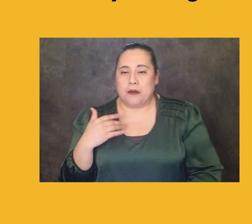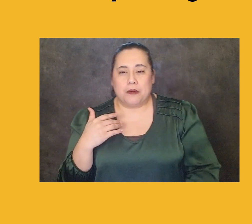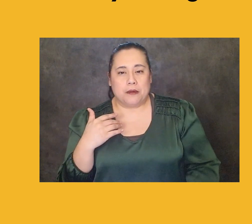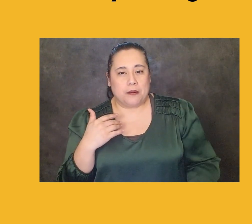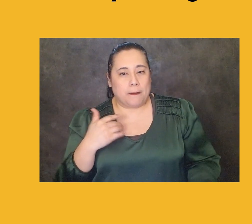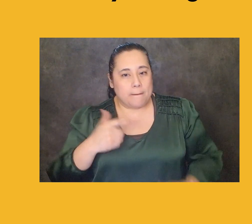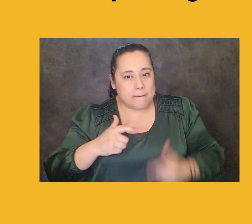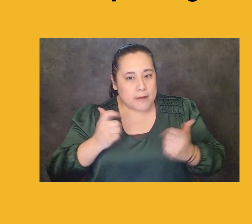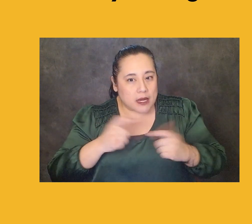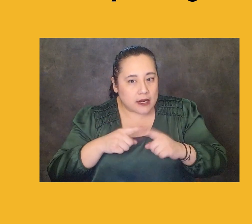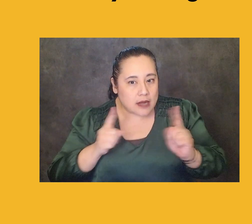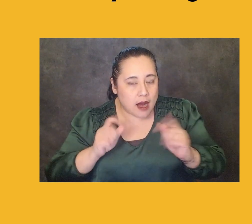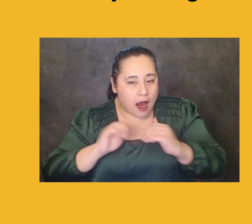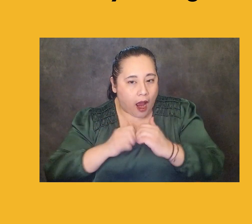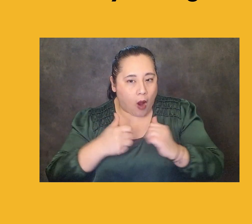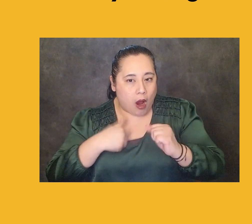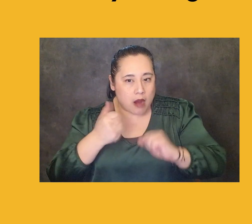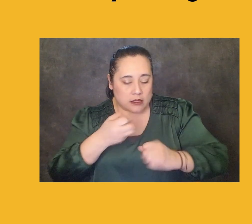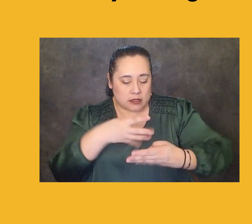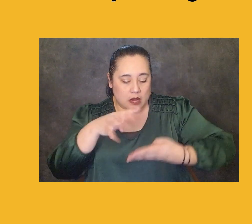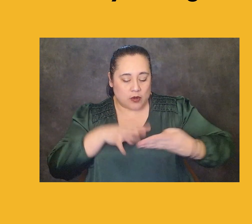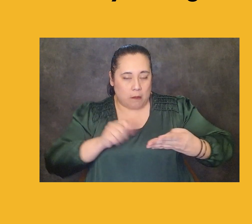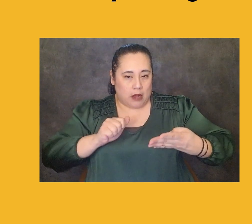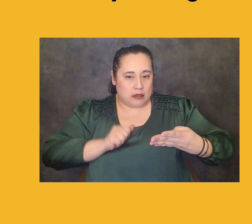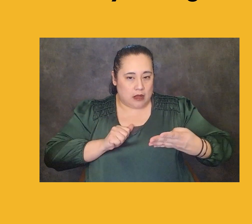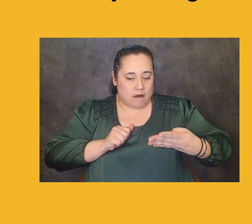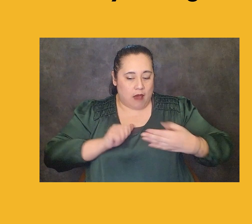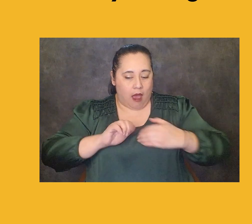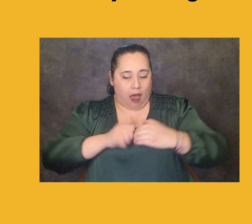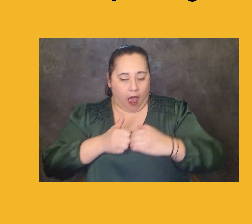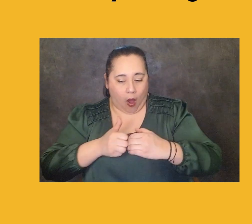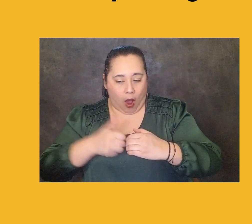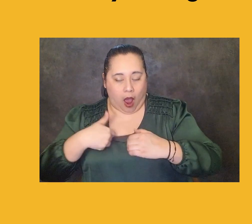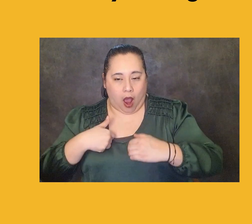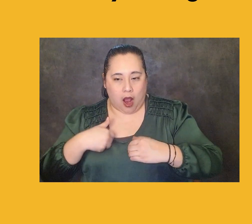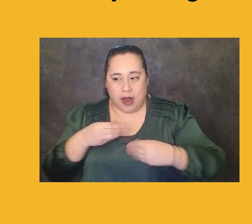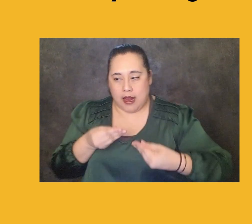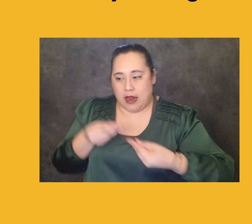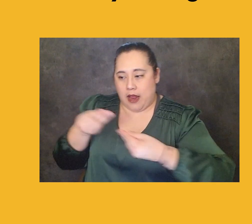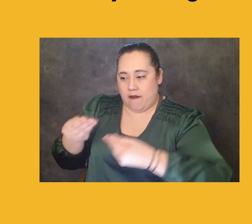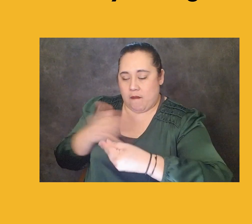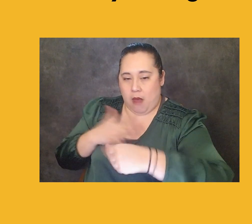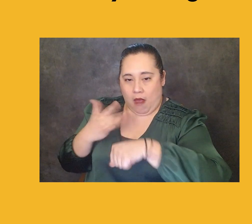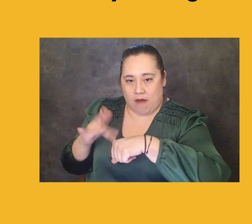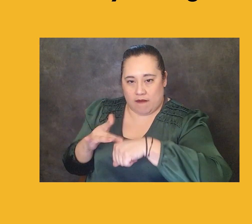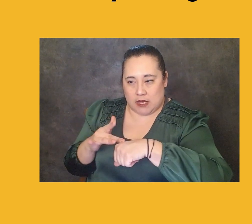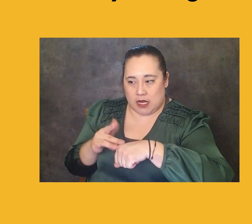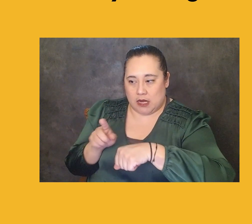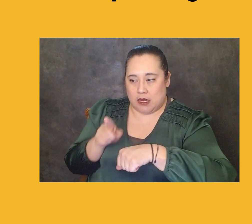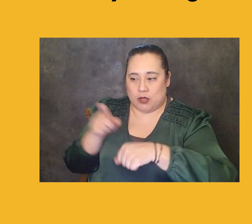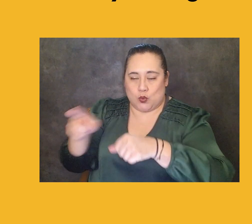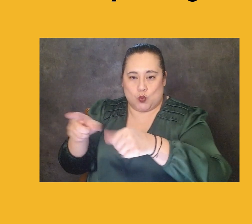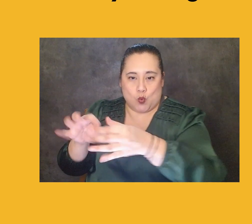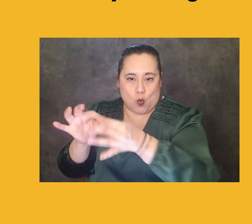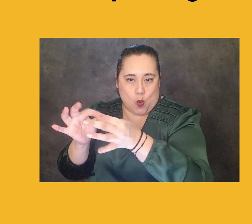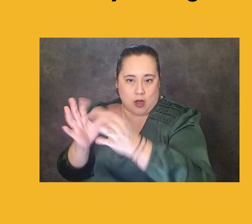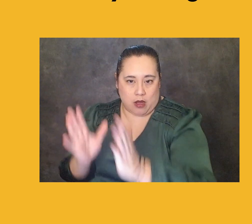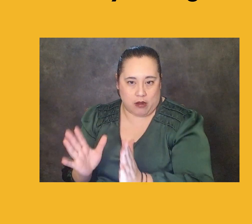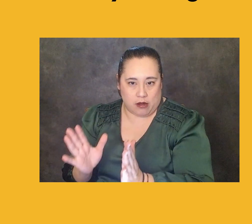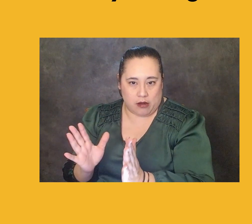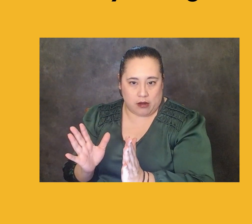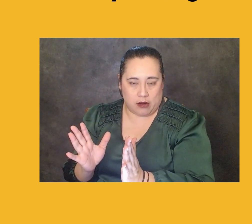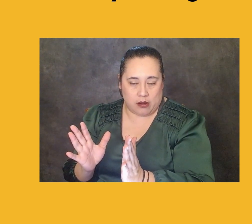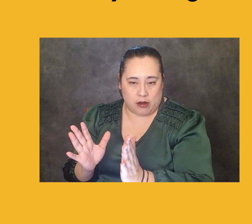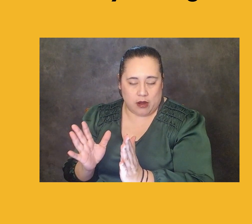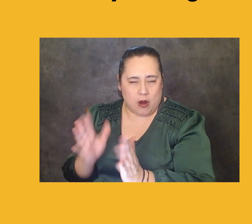makes a big difference in how I schedule myself and how I give my availability to the coordinator.